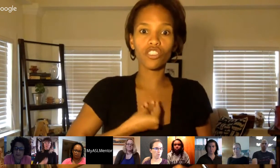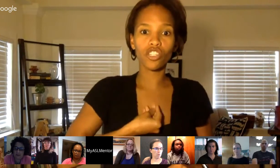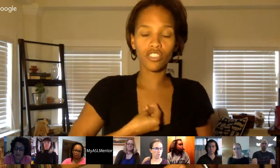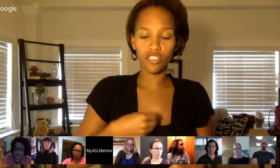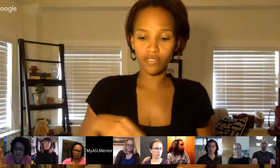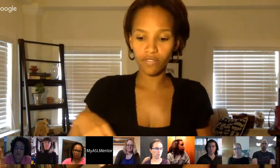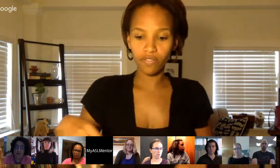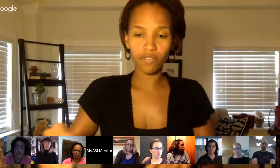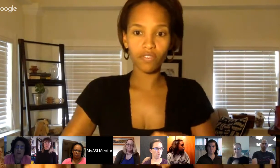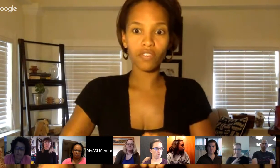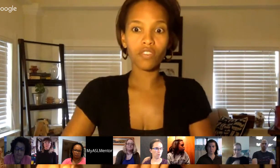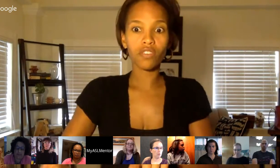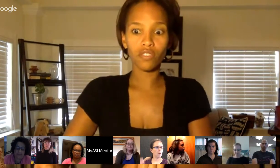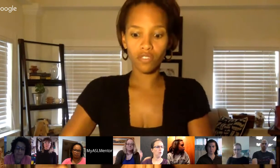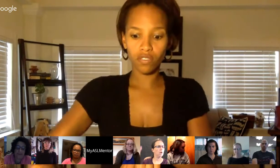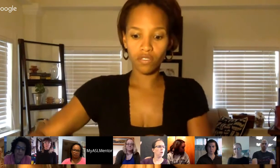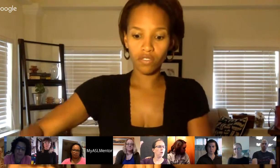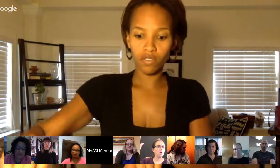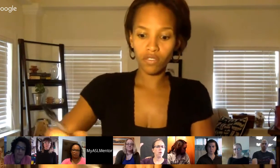Transgender.